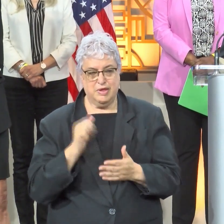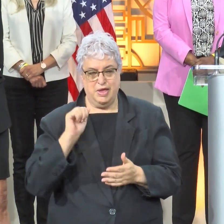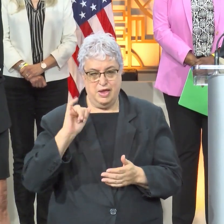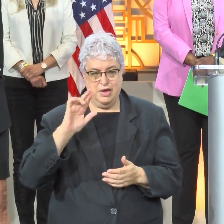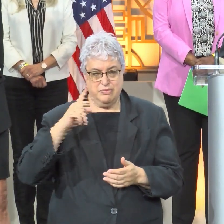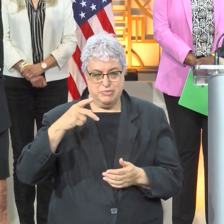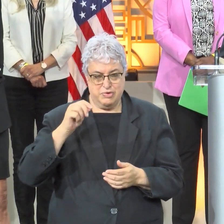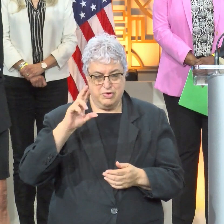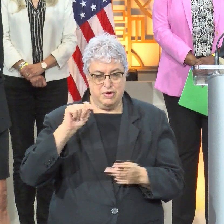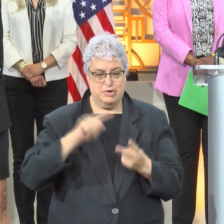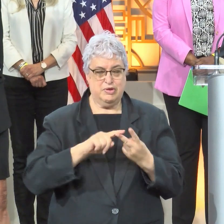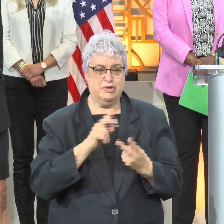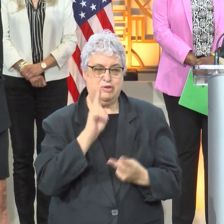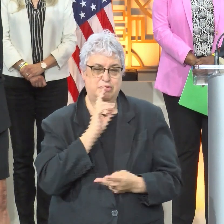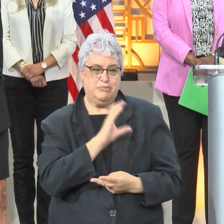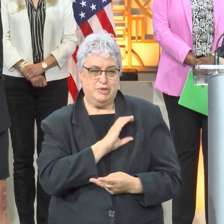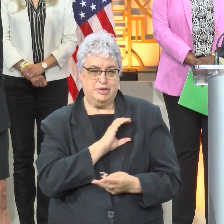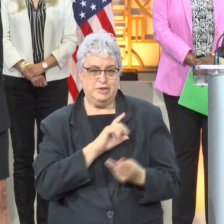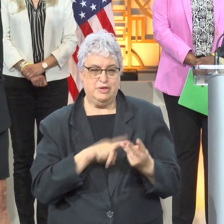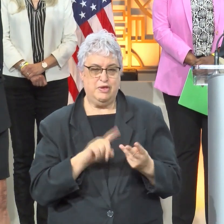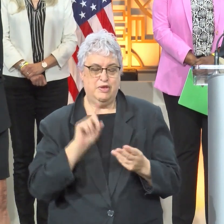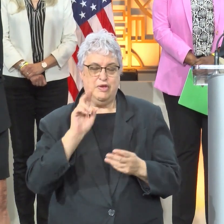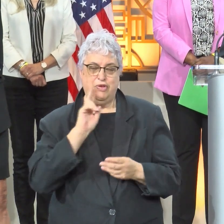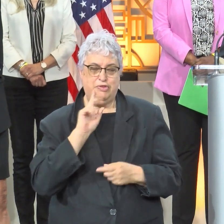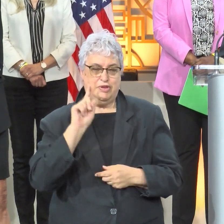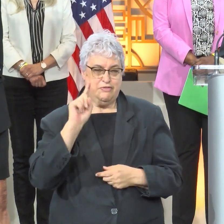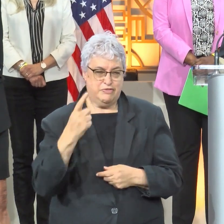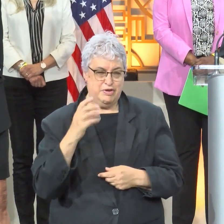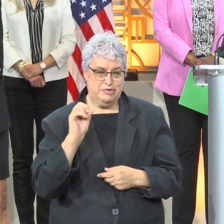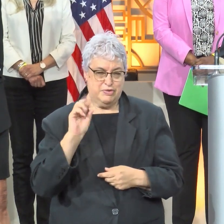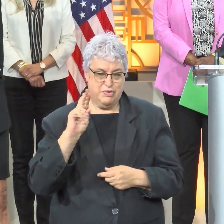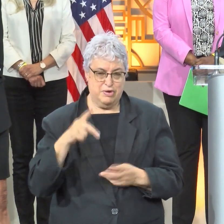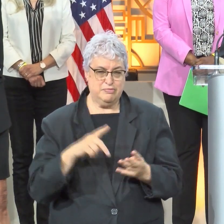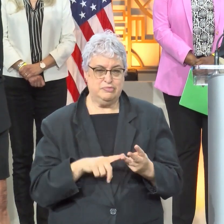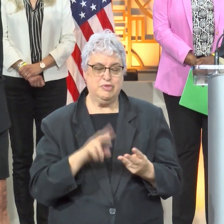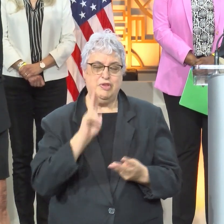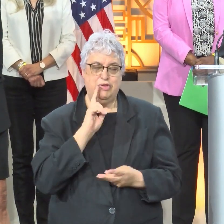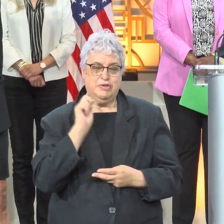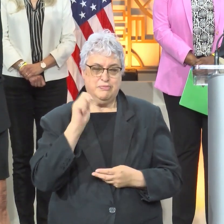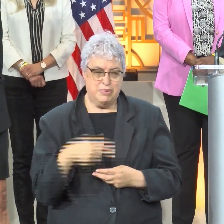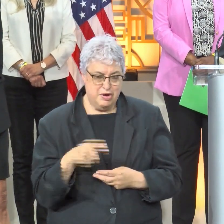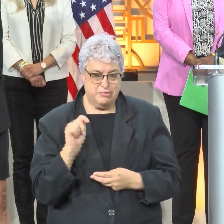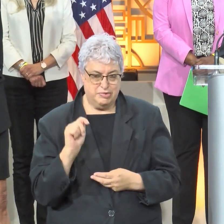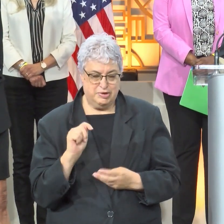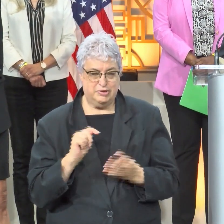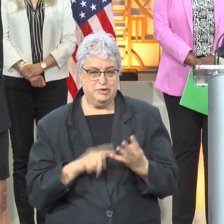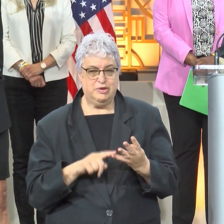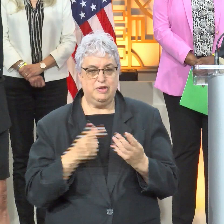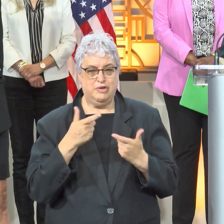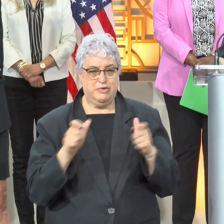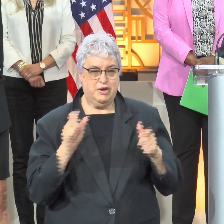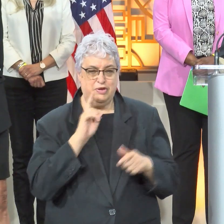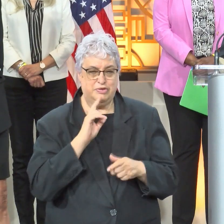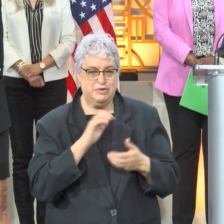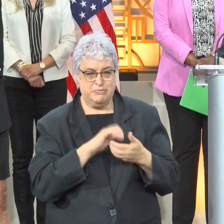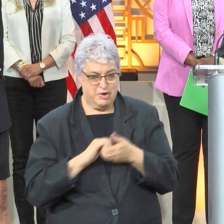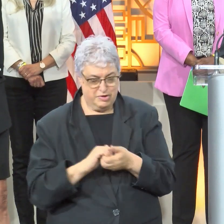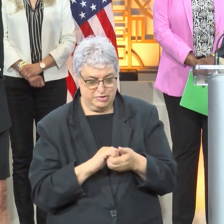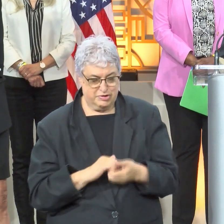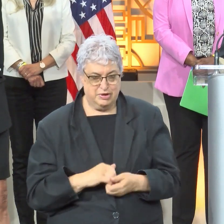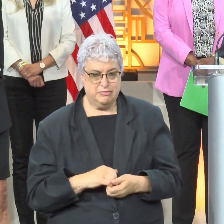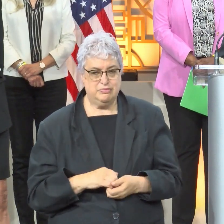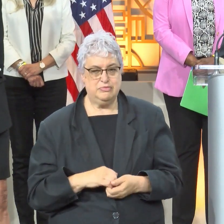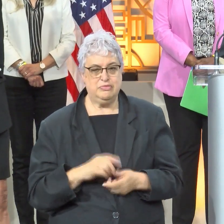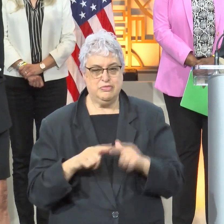Systems, the Houston Police Department, Houston First Corporation, the Houston Apartment Association, the Greater Houston Partnership,